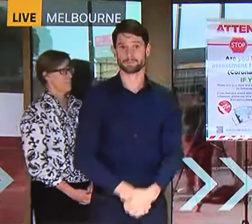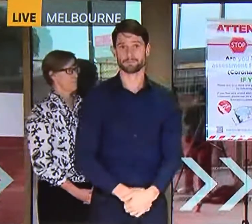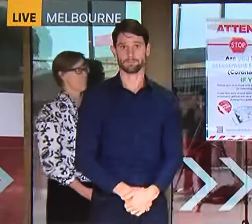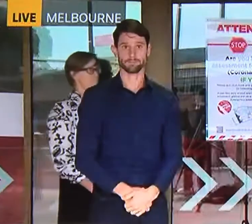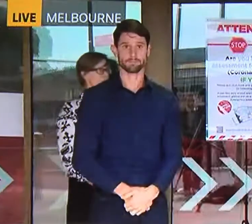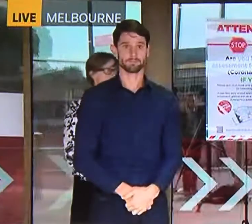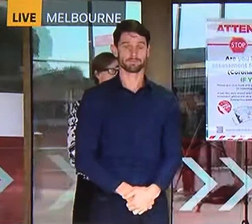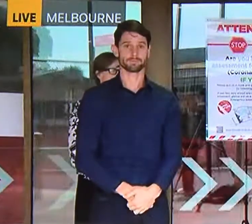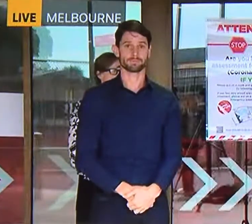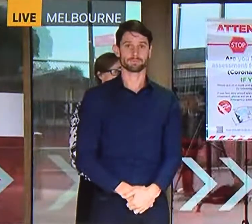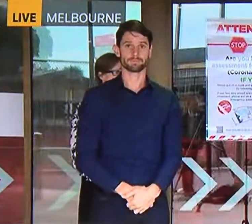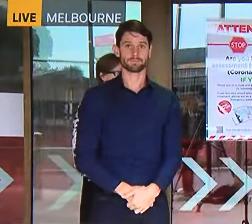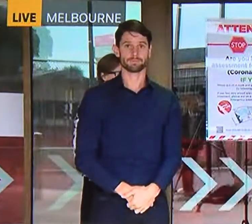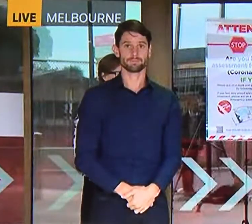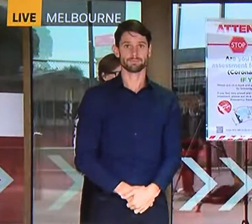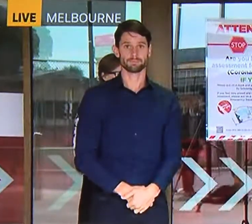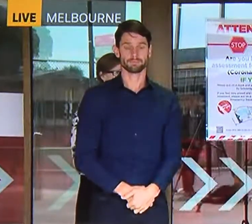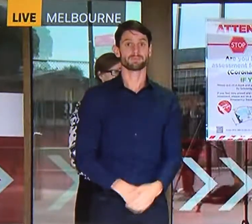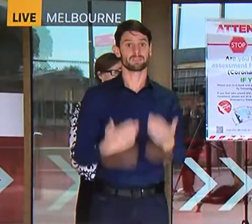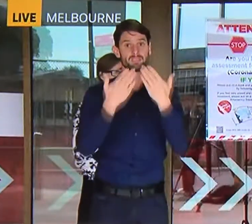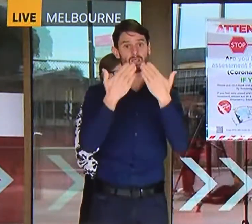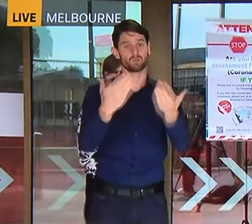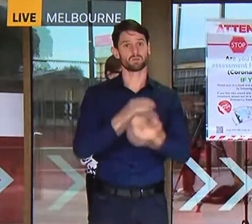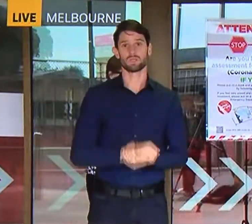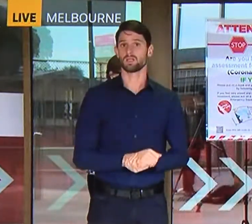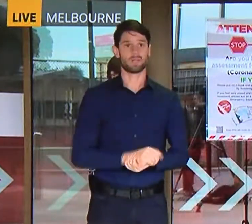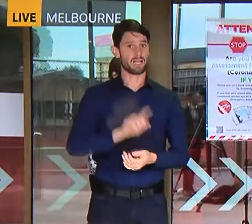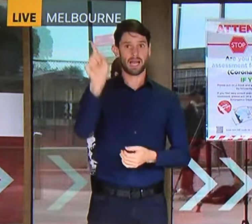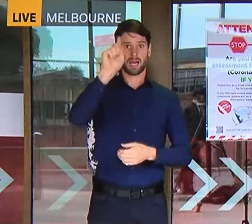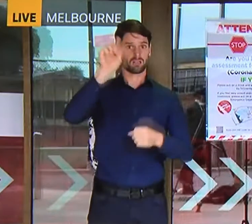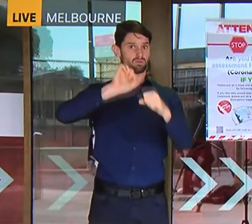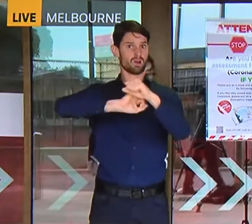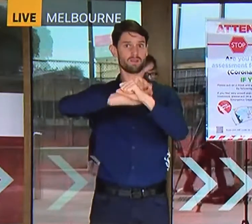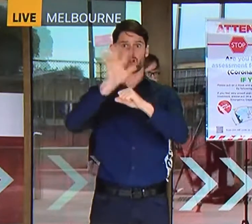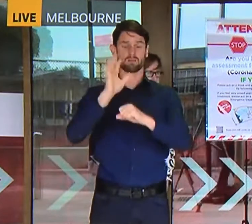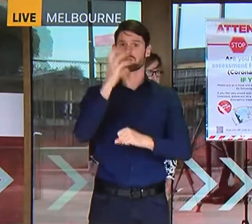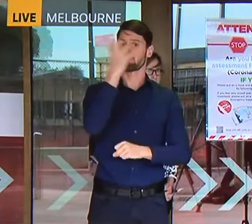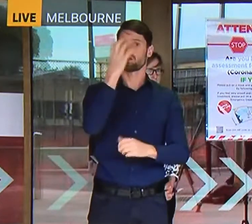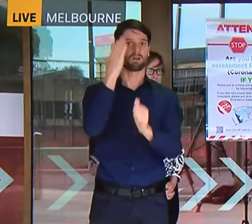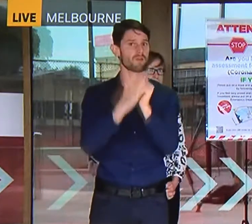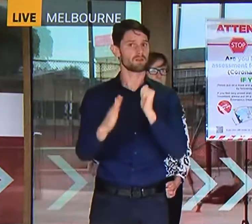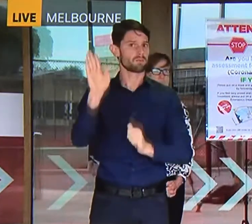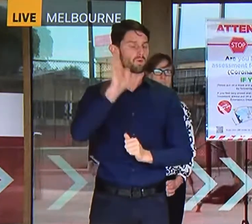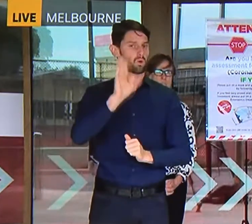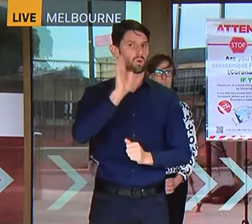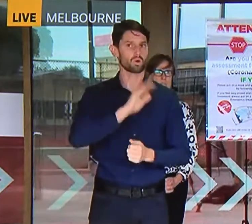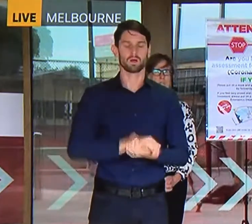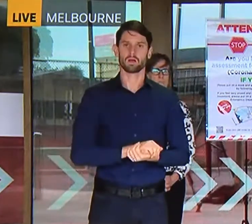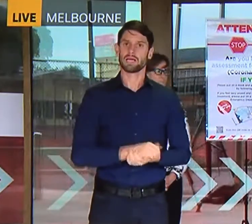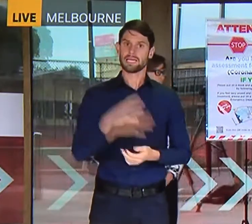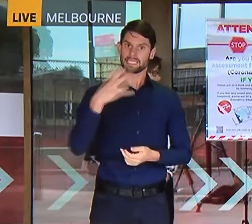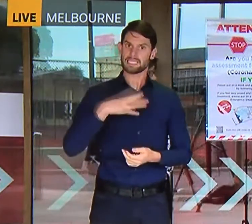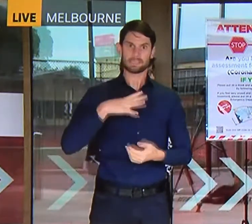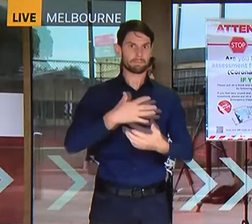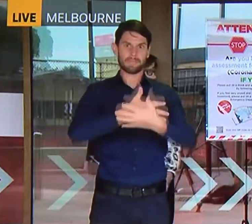Thank you. These are extraordinary times during this global pandemic, and obviously they require